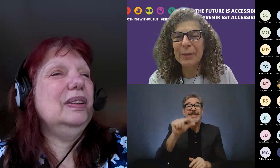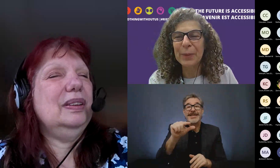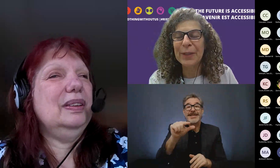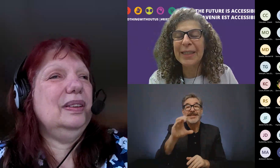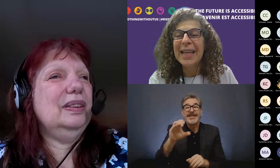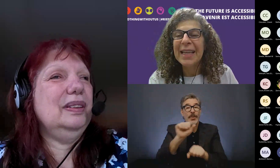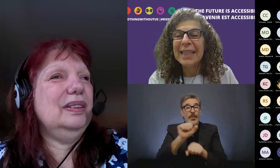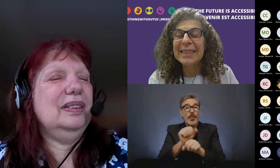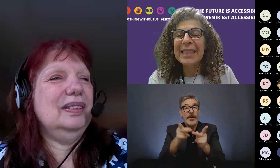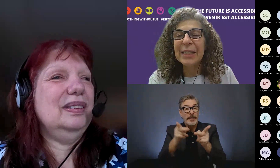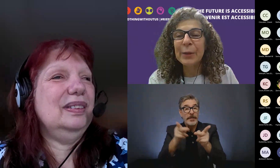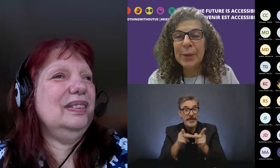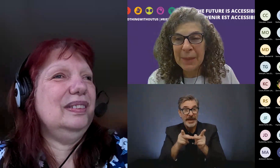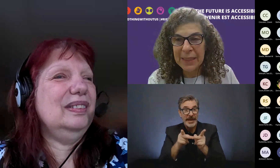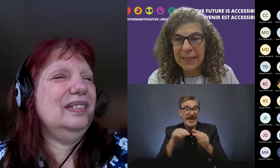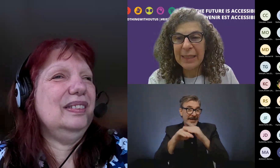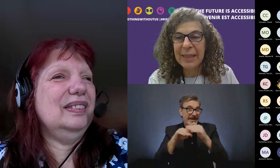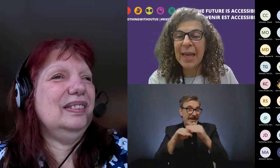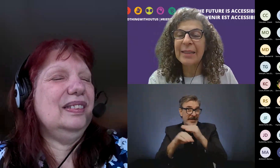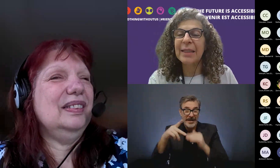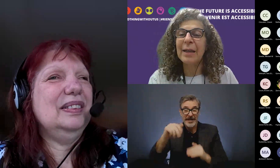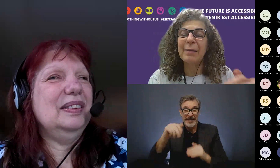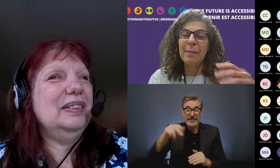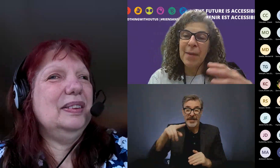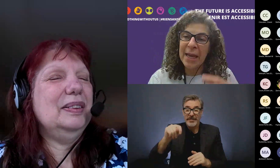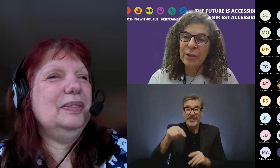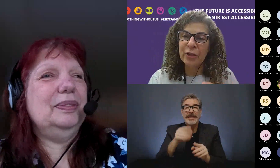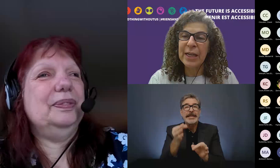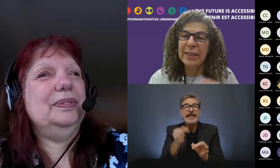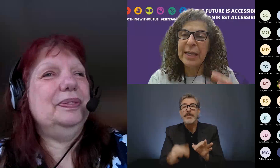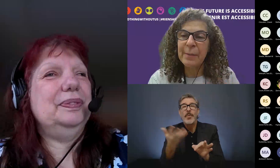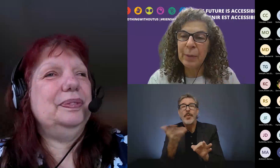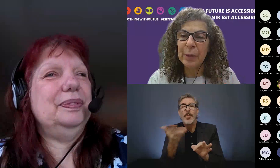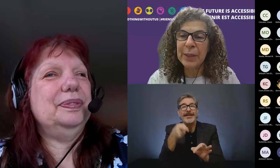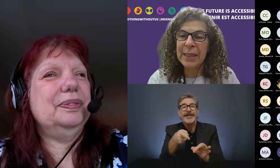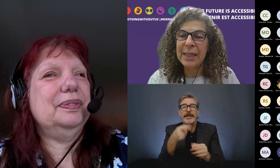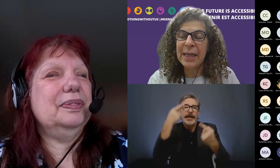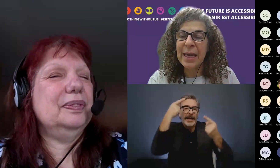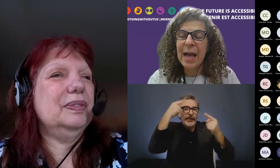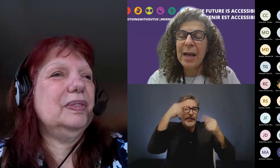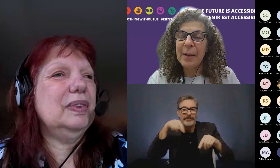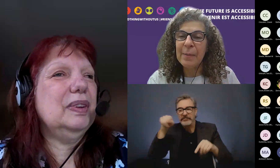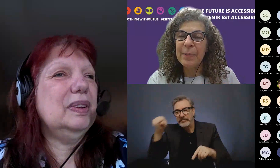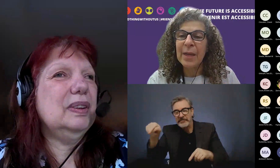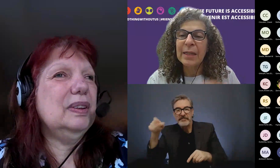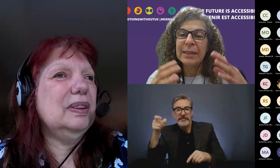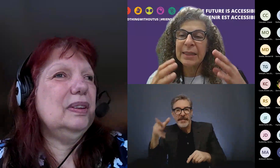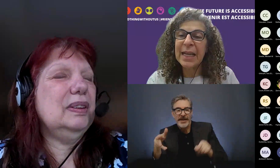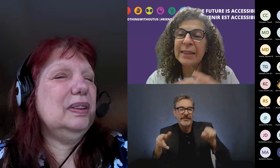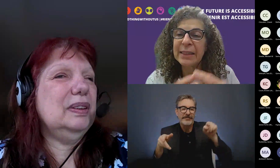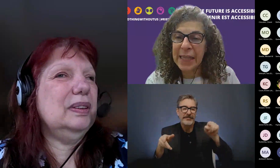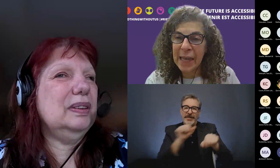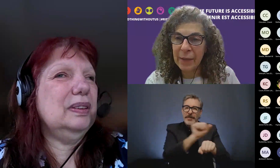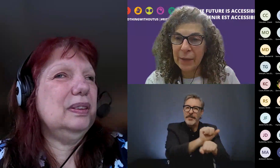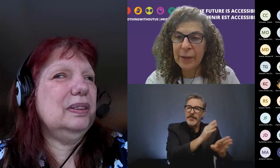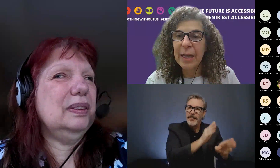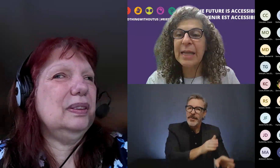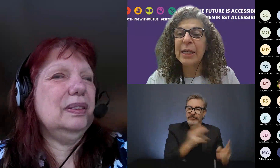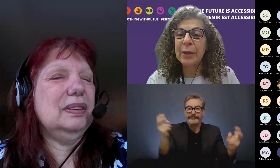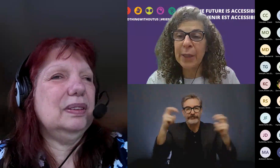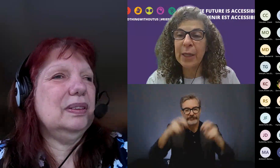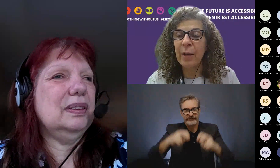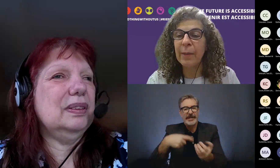Accessibility Passport, is an agreement that the manager and the employee discuss